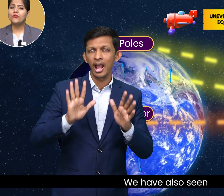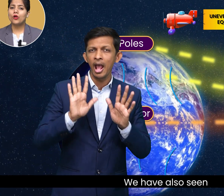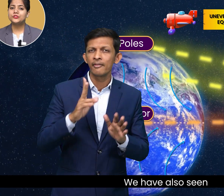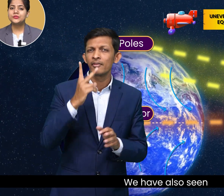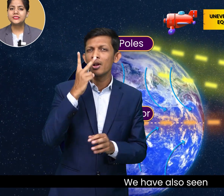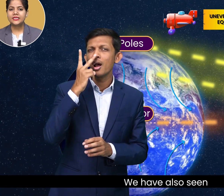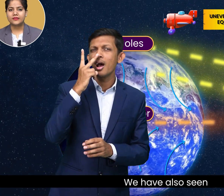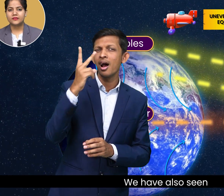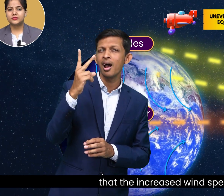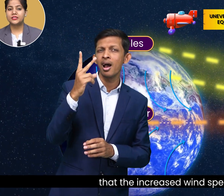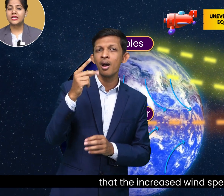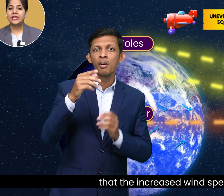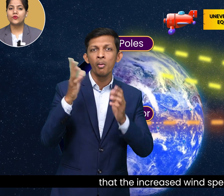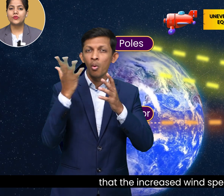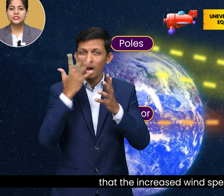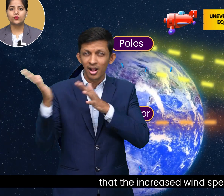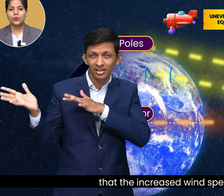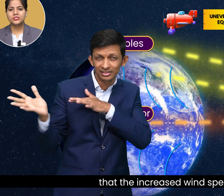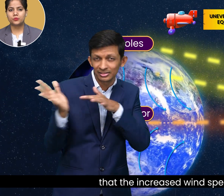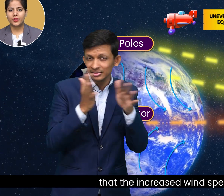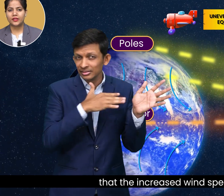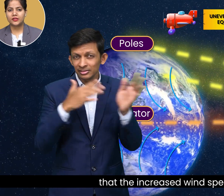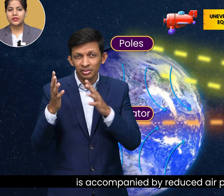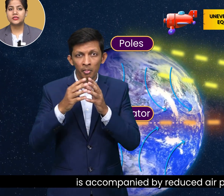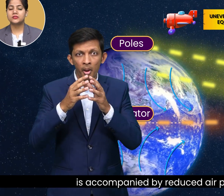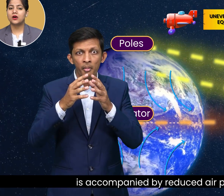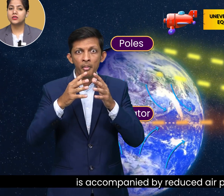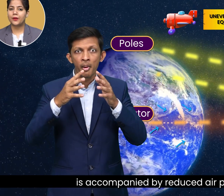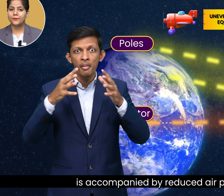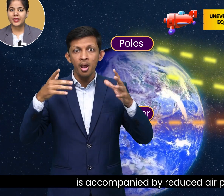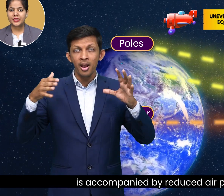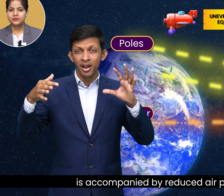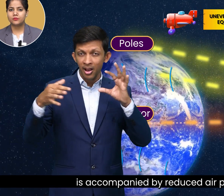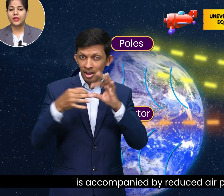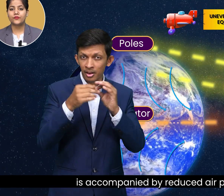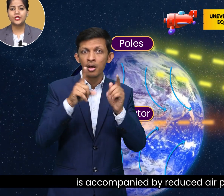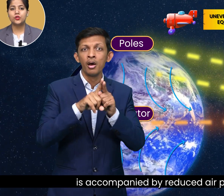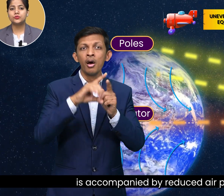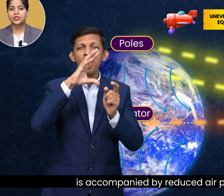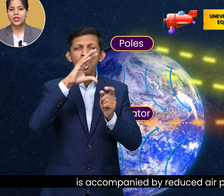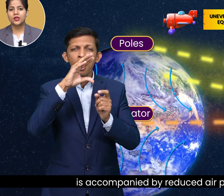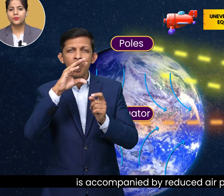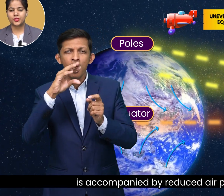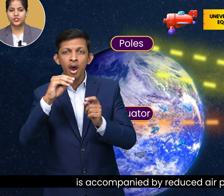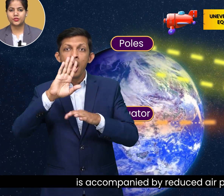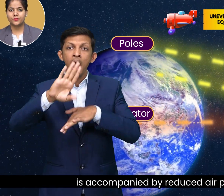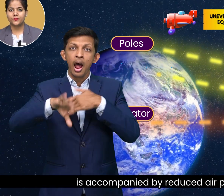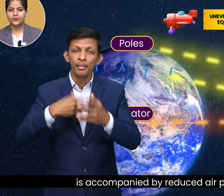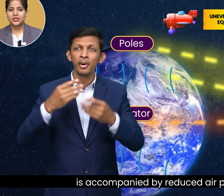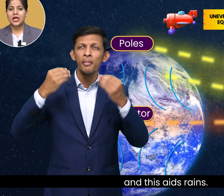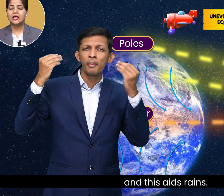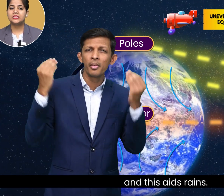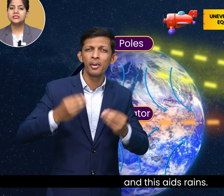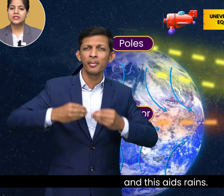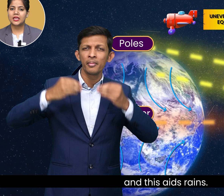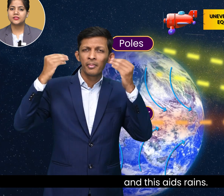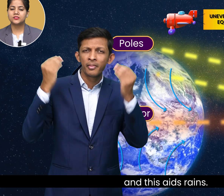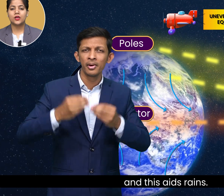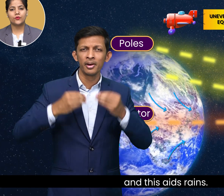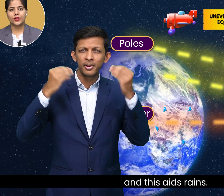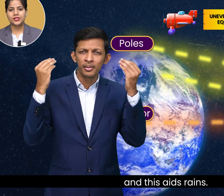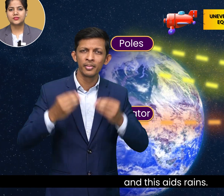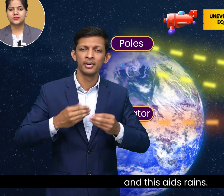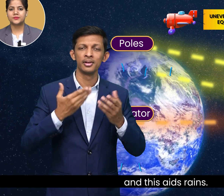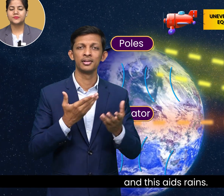We have also seen that the increased wind speed is accompanied by reduced air pressure, and this